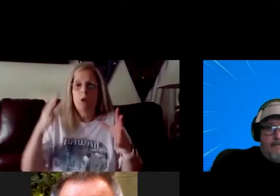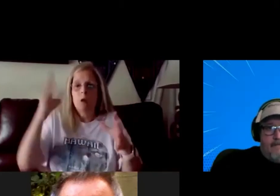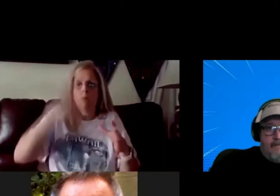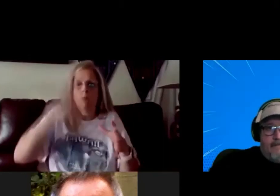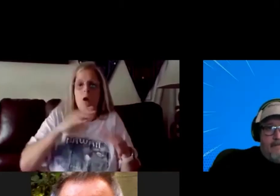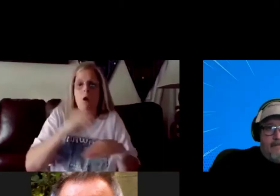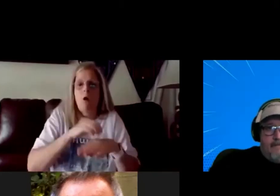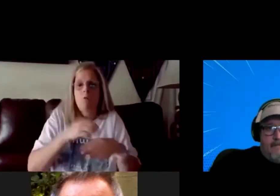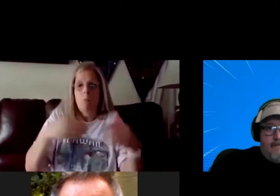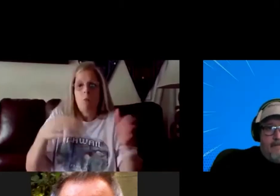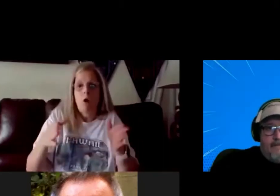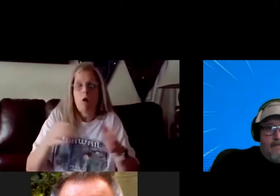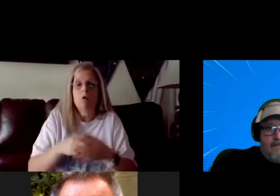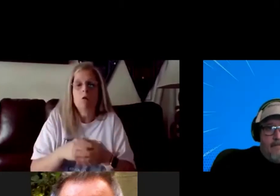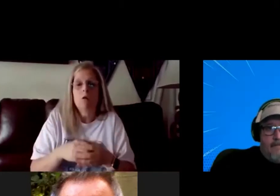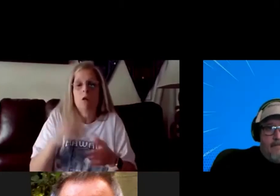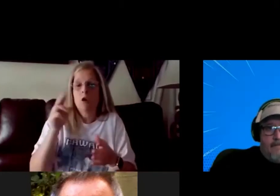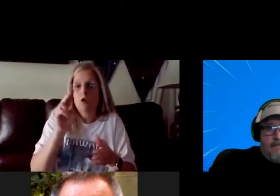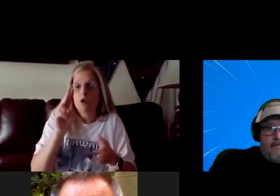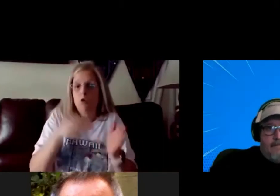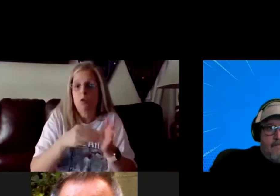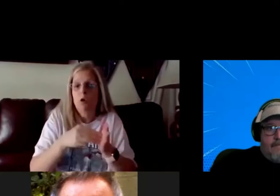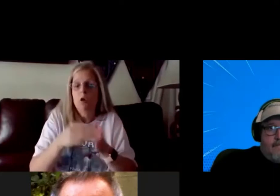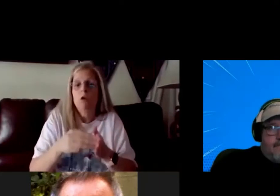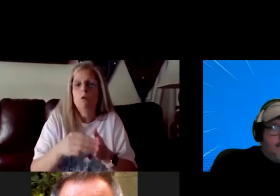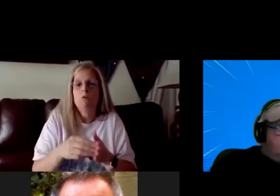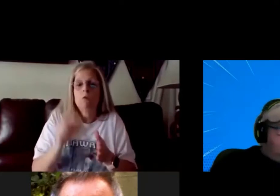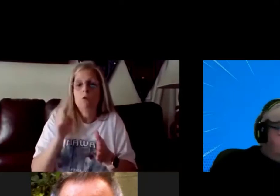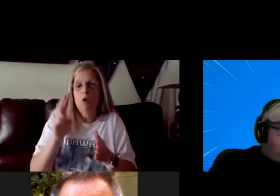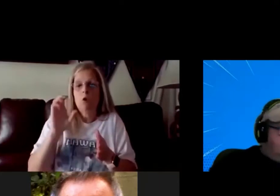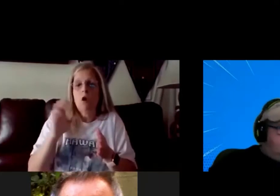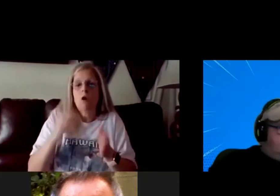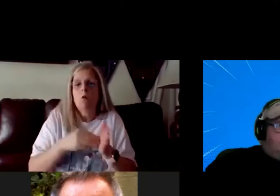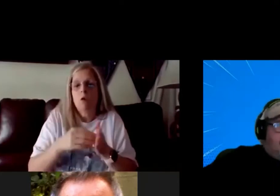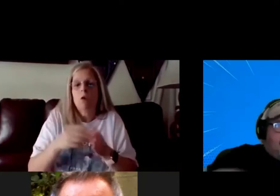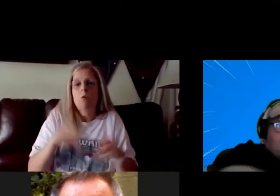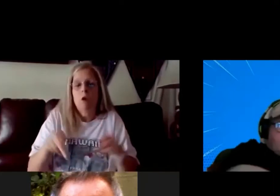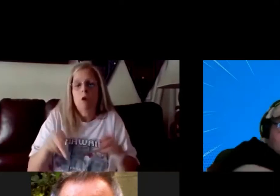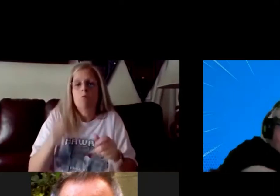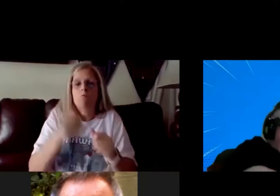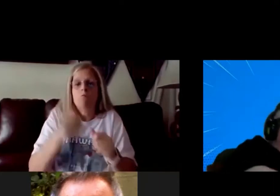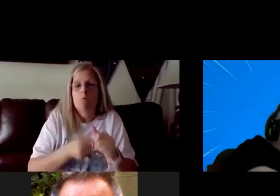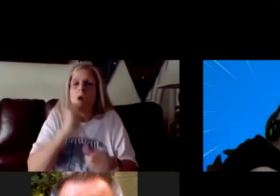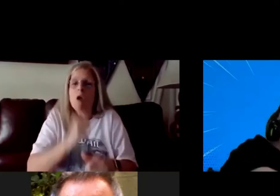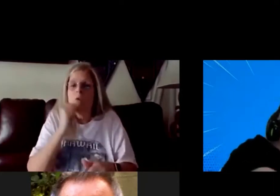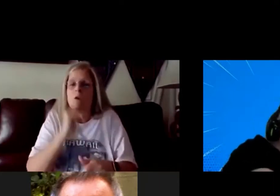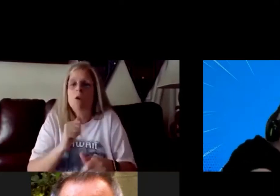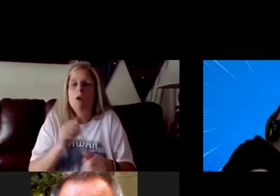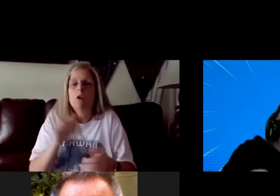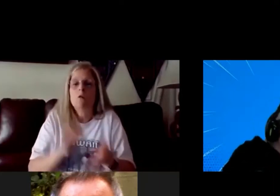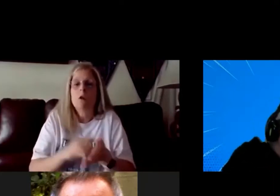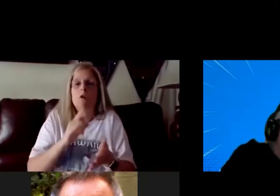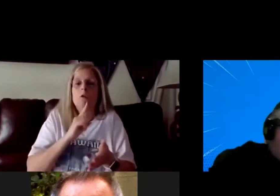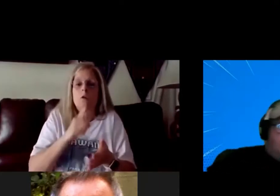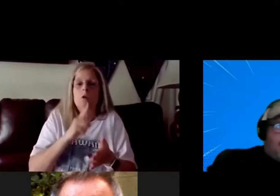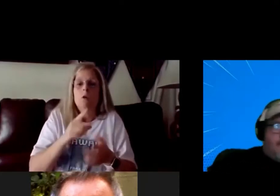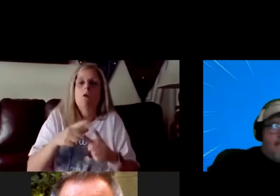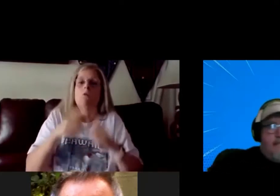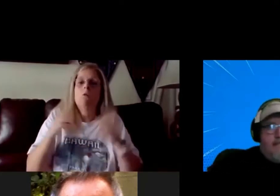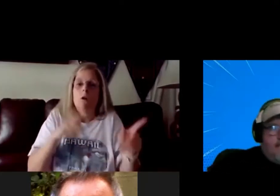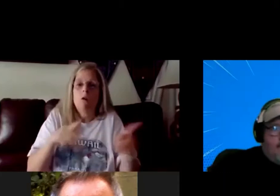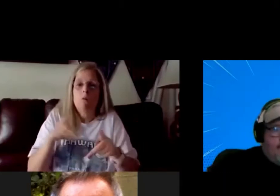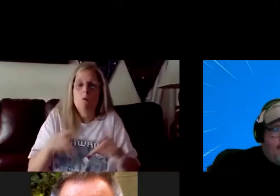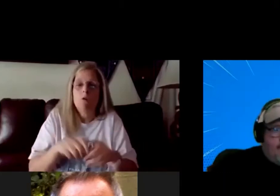They have about 200 million people that do Zooms every single day. That's really, really a ton of people. I mean, that's a